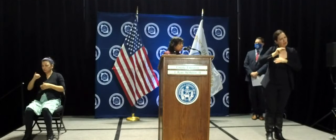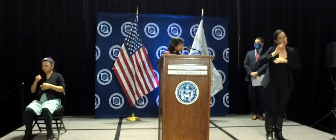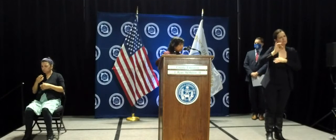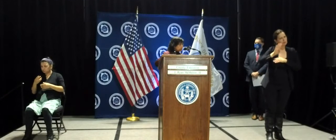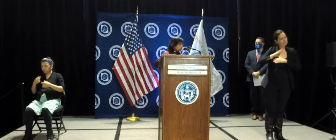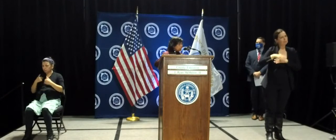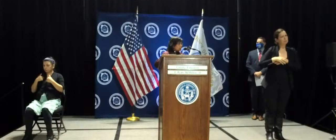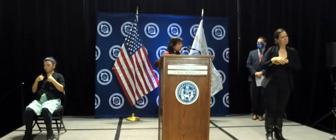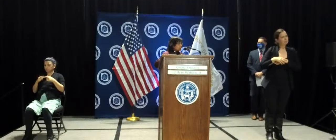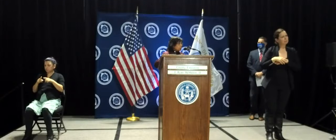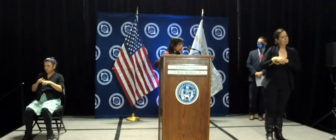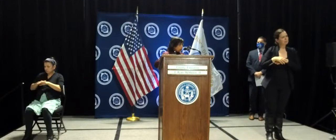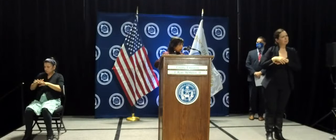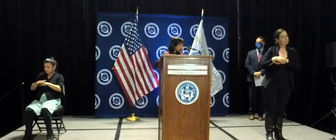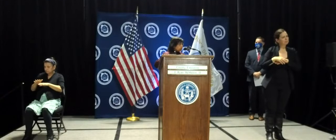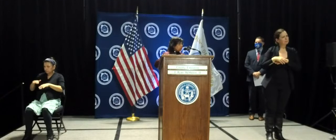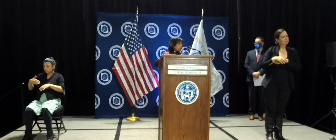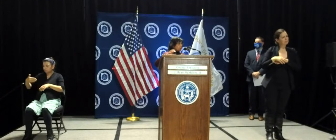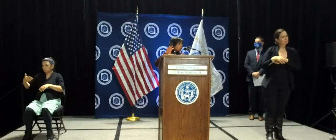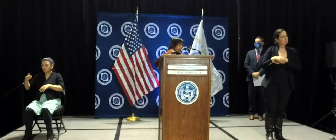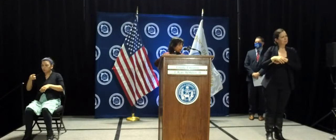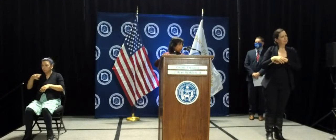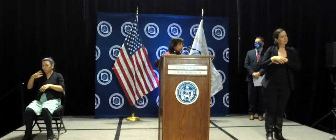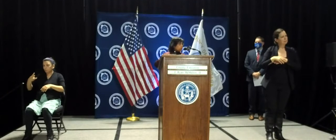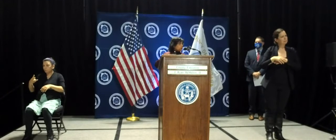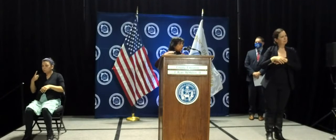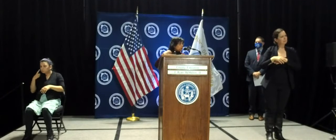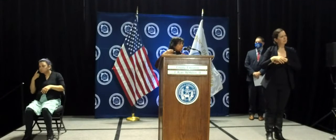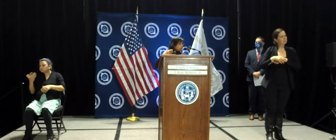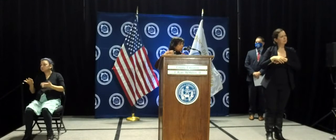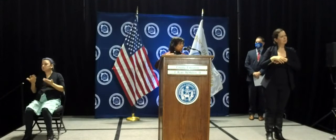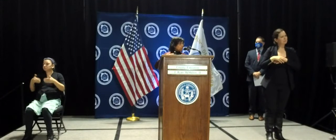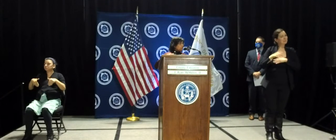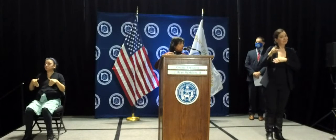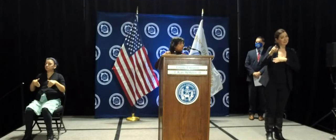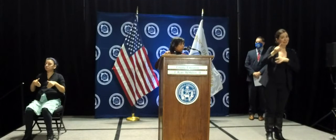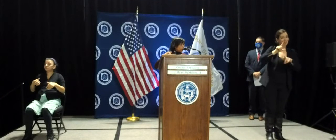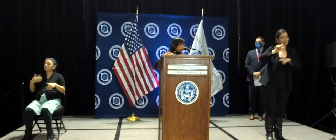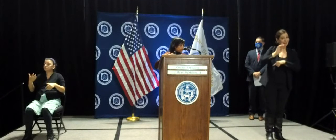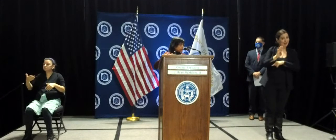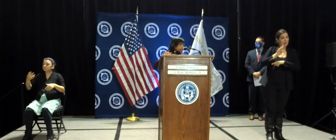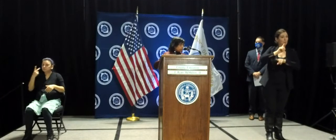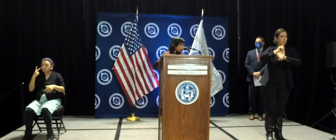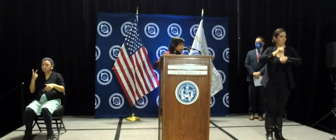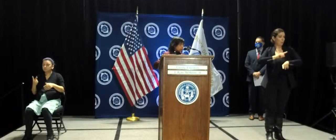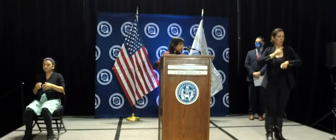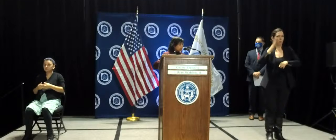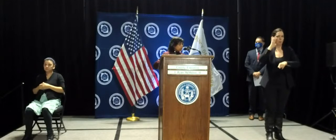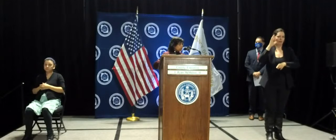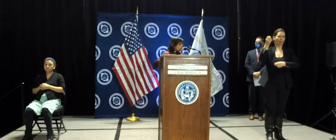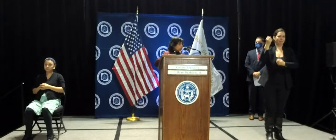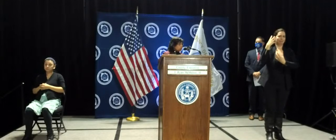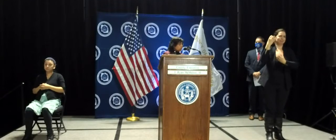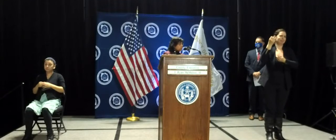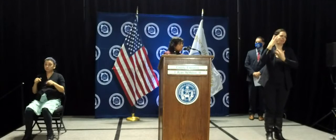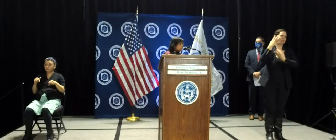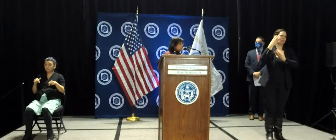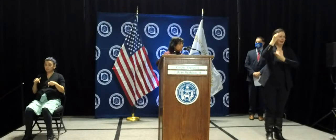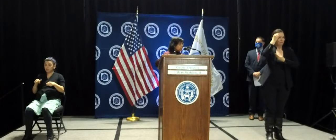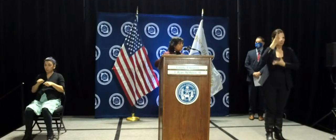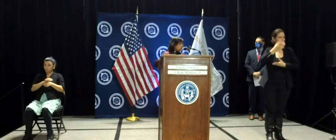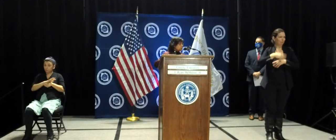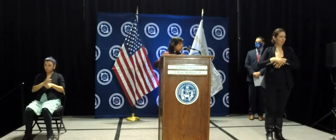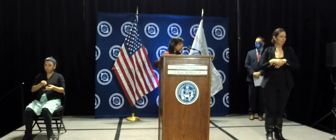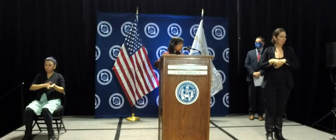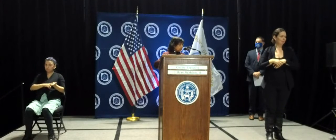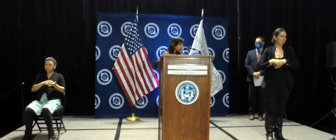get the laboratory reporting from the labs. We were actually getting from the calls when the physicians were calling us. So that seems